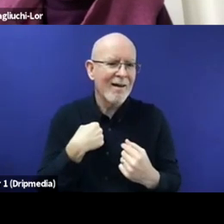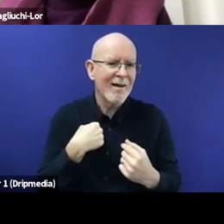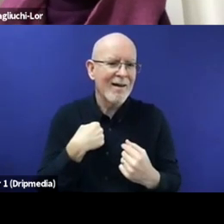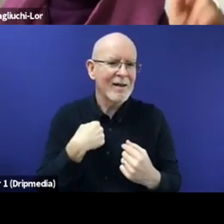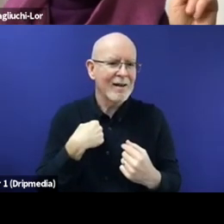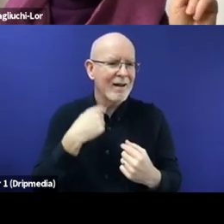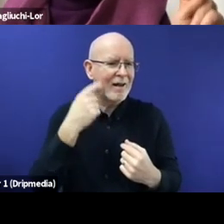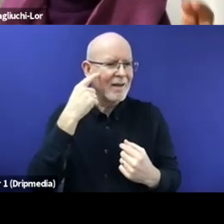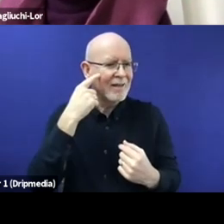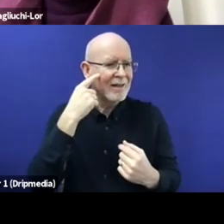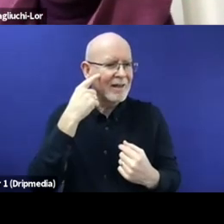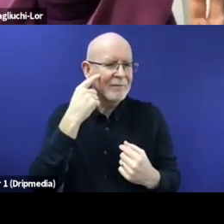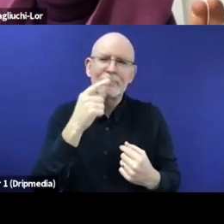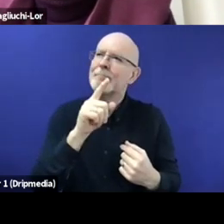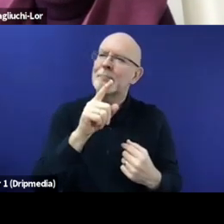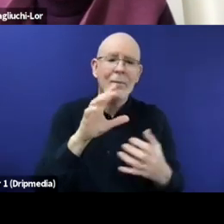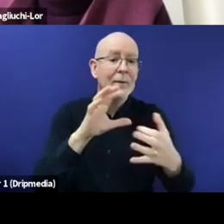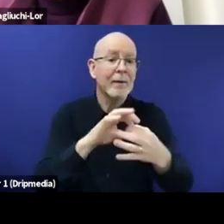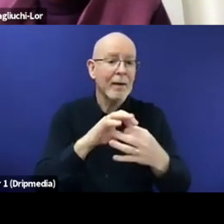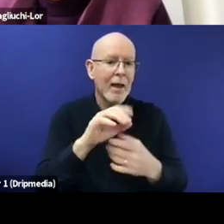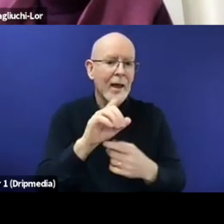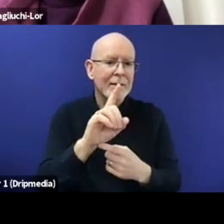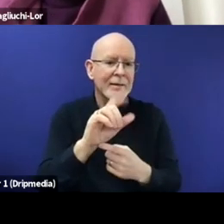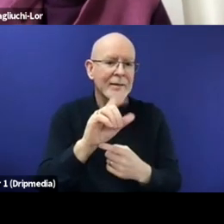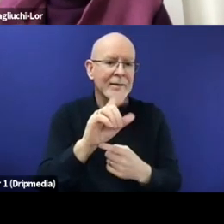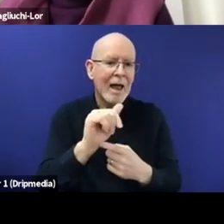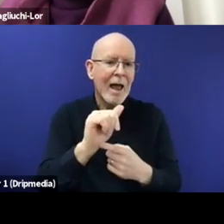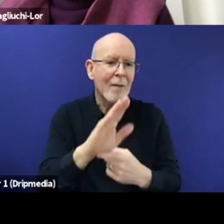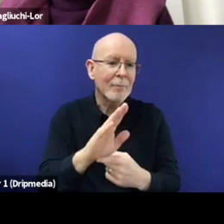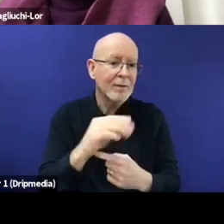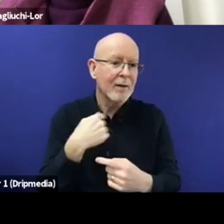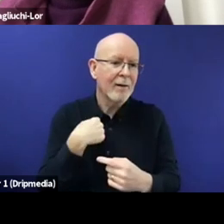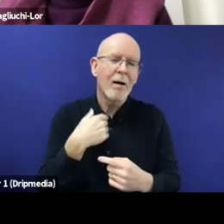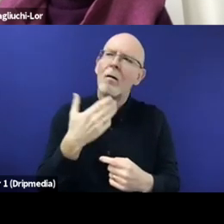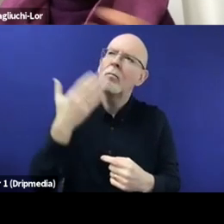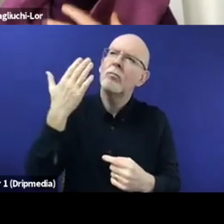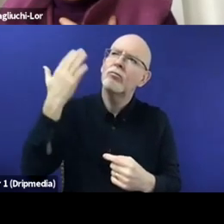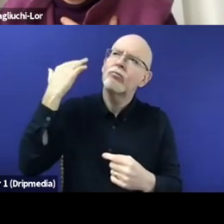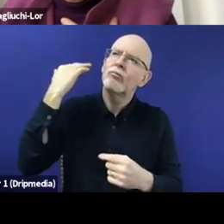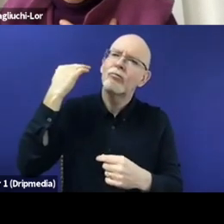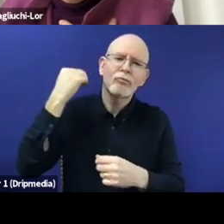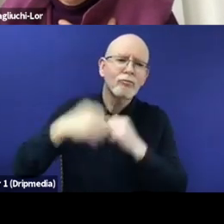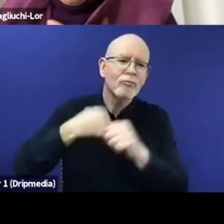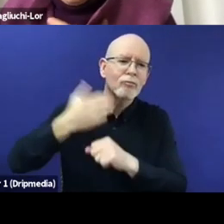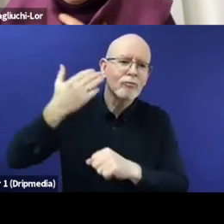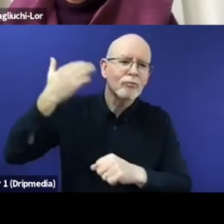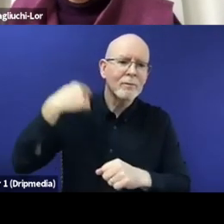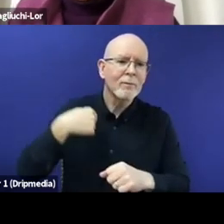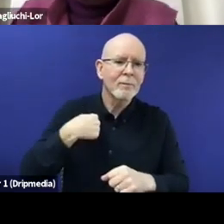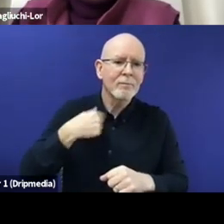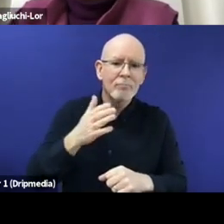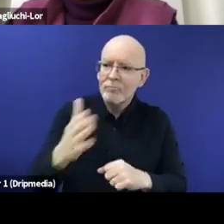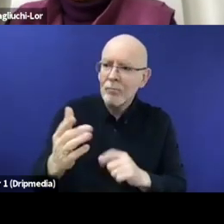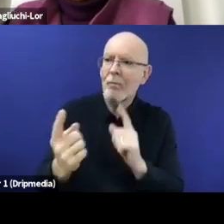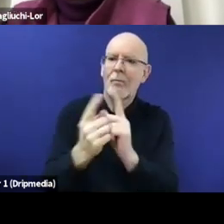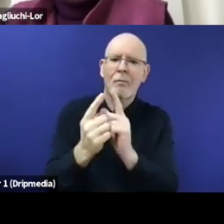really the bureaucratic label. And obviously that was for my benefit. A